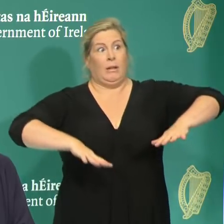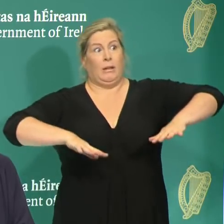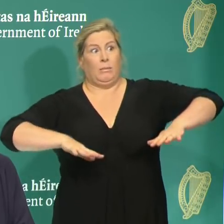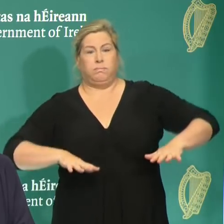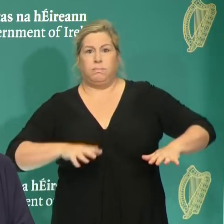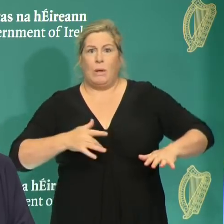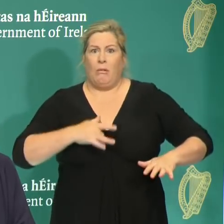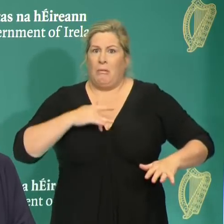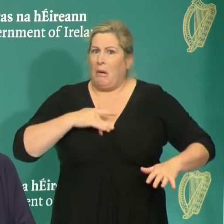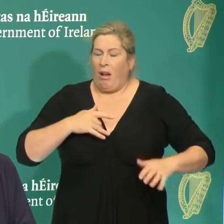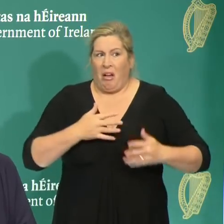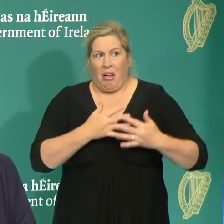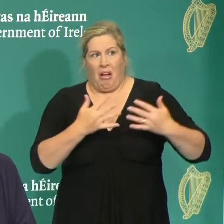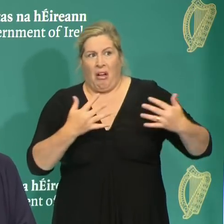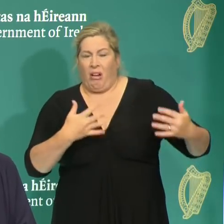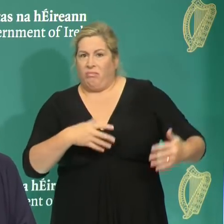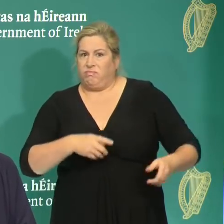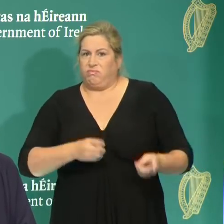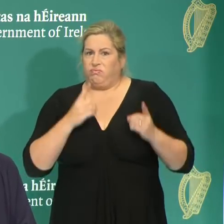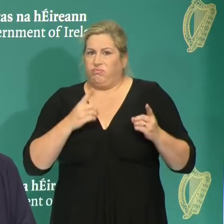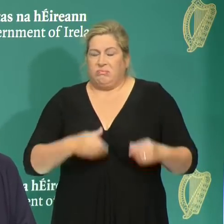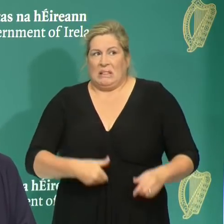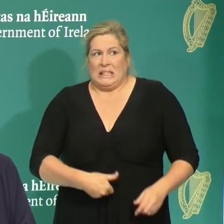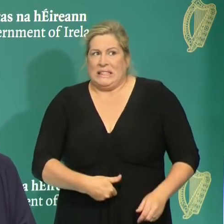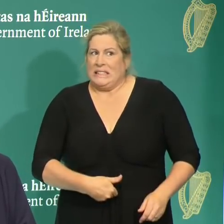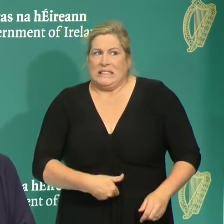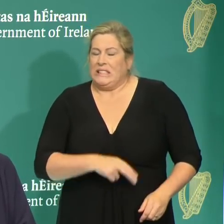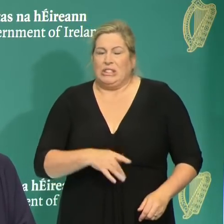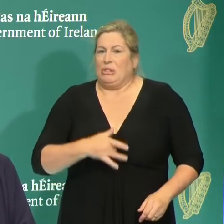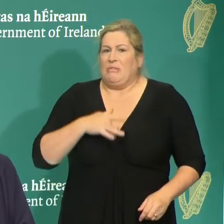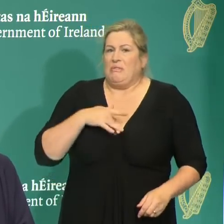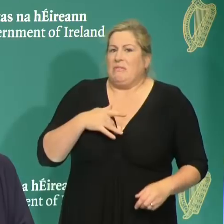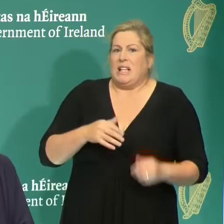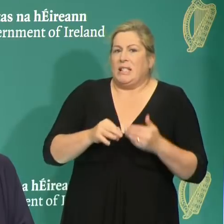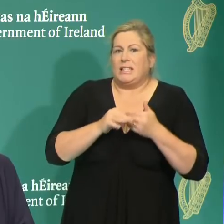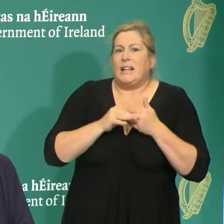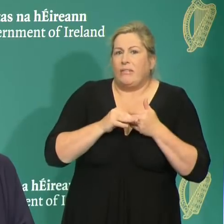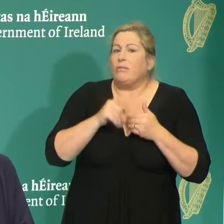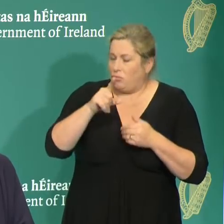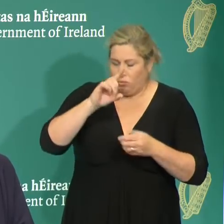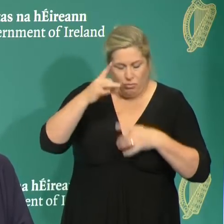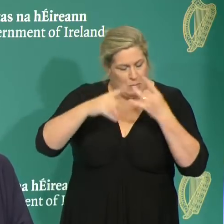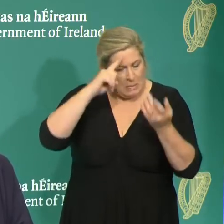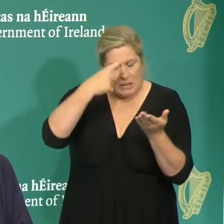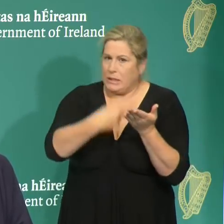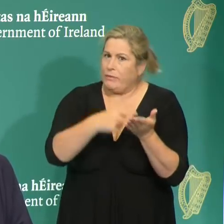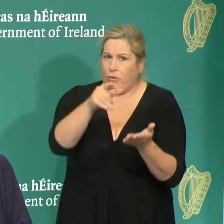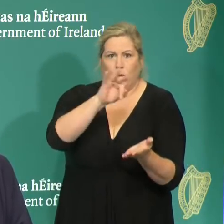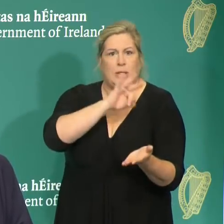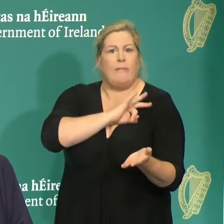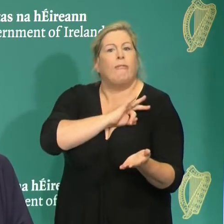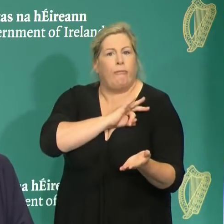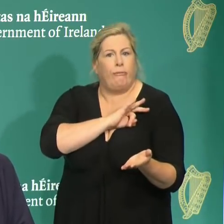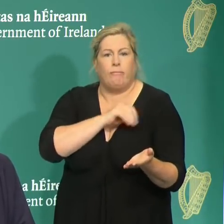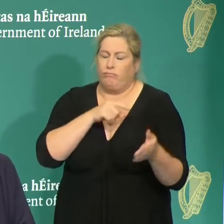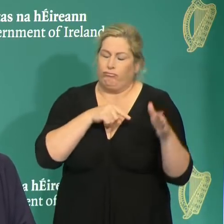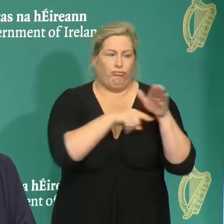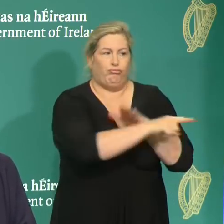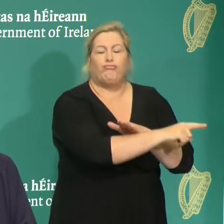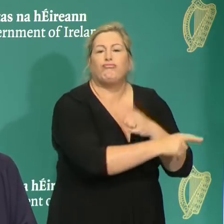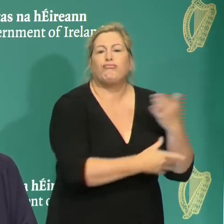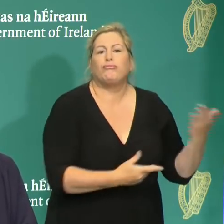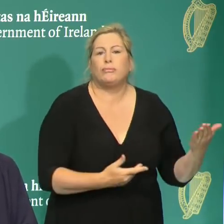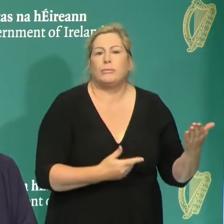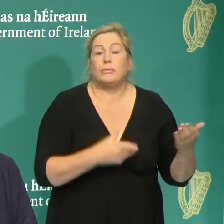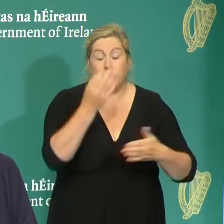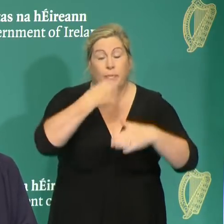activity. Remember, if it looks and feels unsafe, then it probably is unsafe. The government